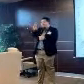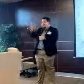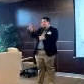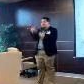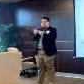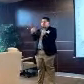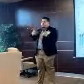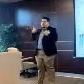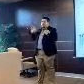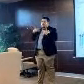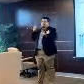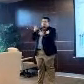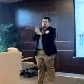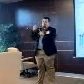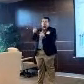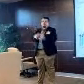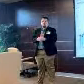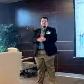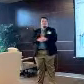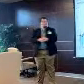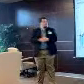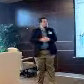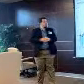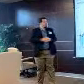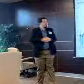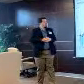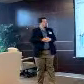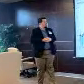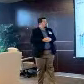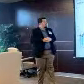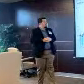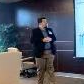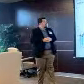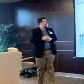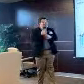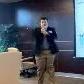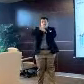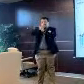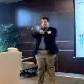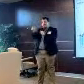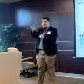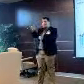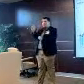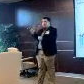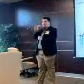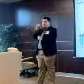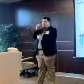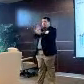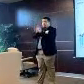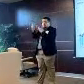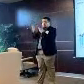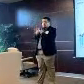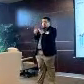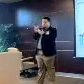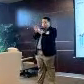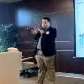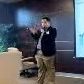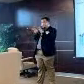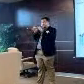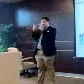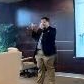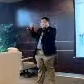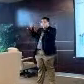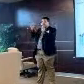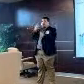of age. So, as I mentioned, our Safer at Home program continues to be very important and